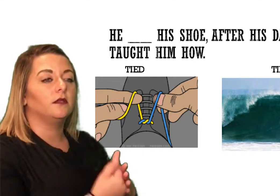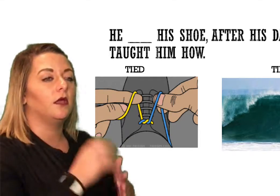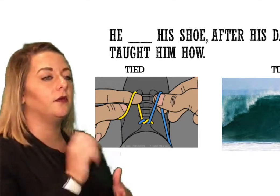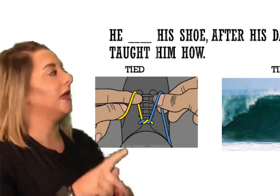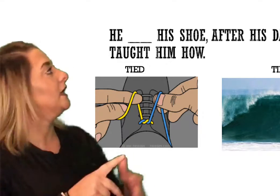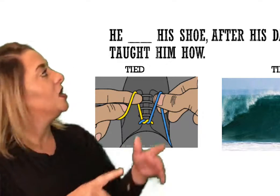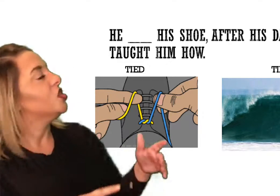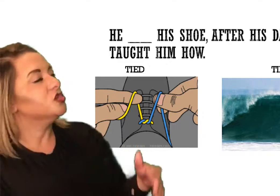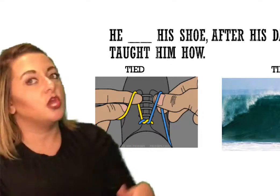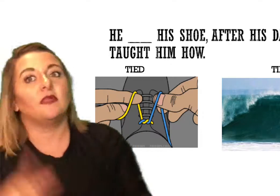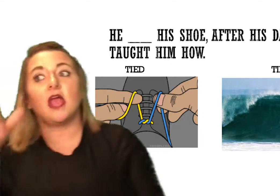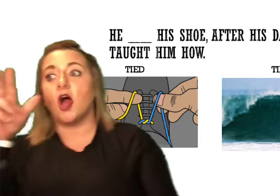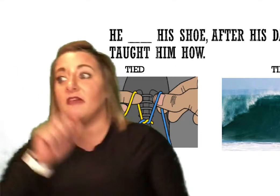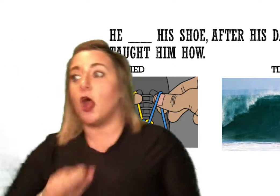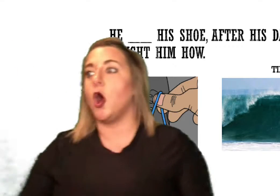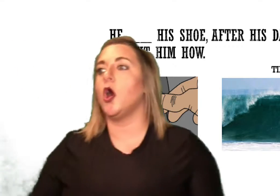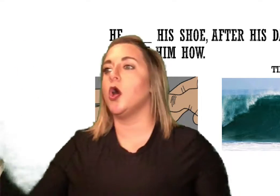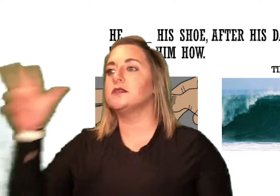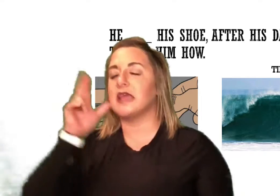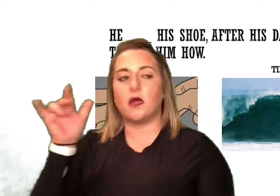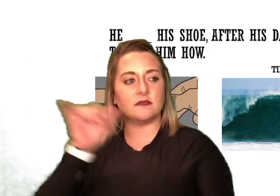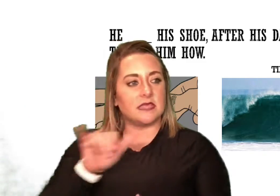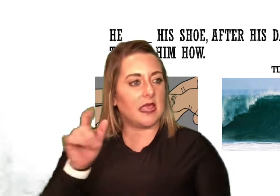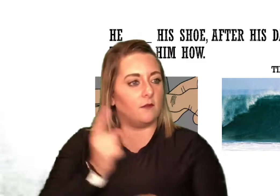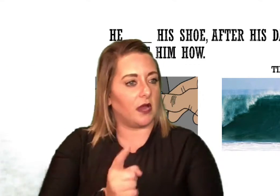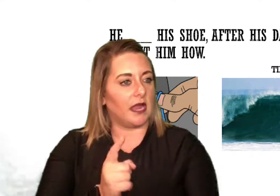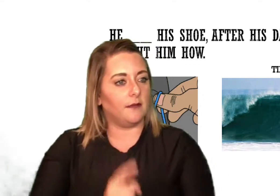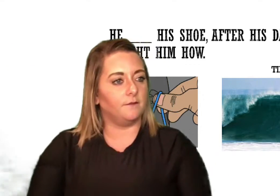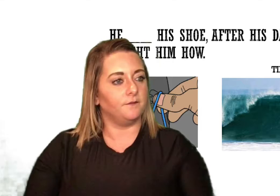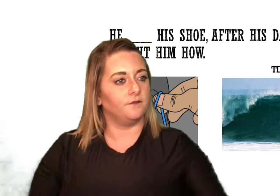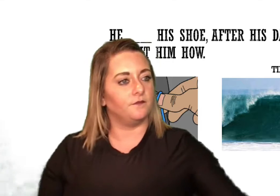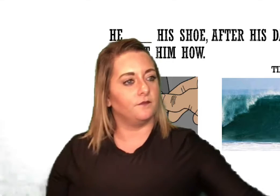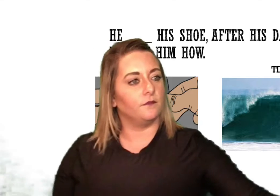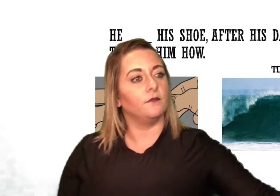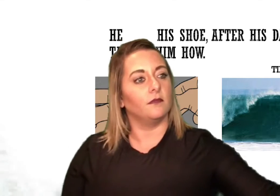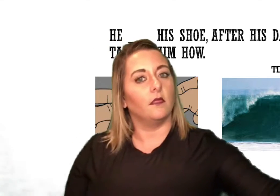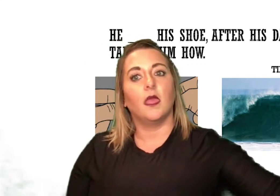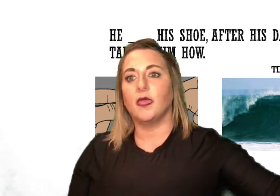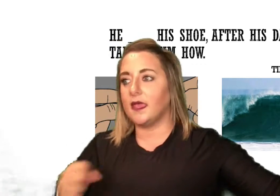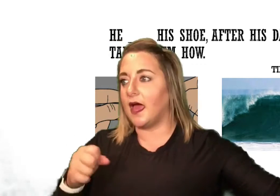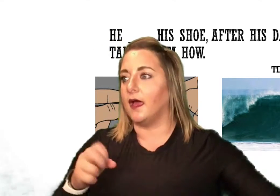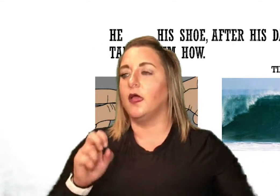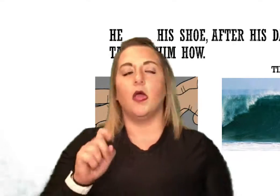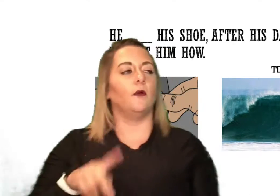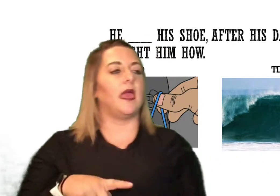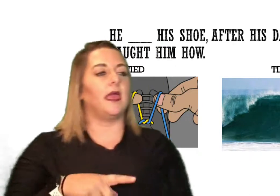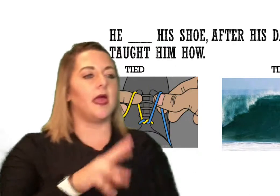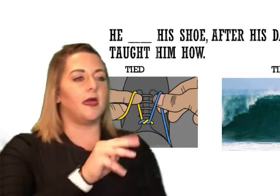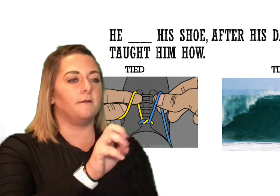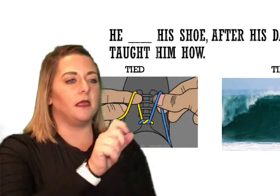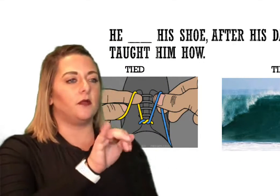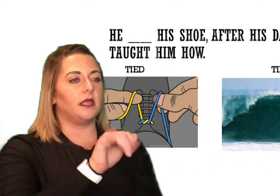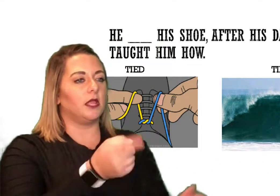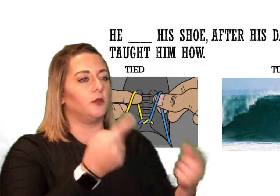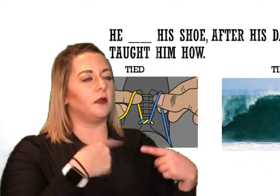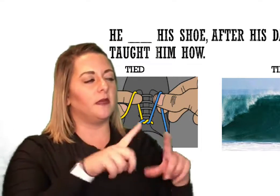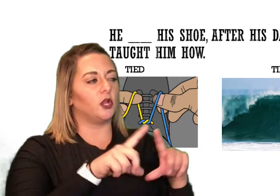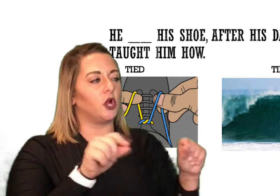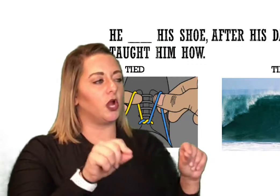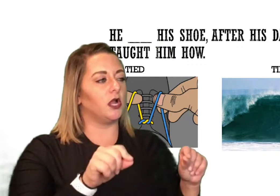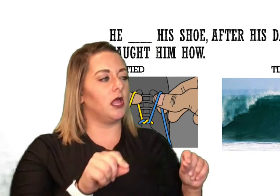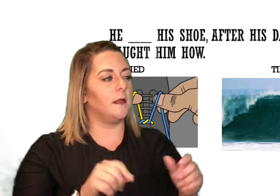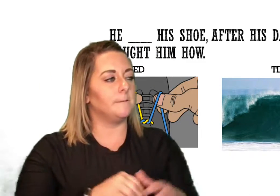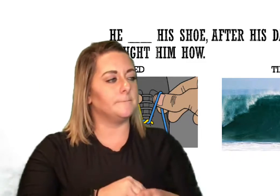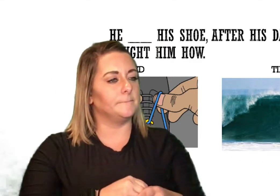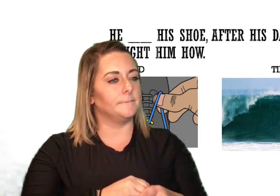Good. Okay. So they all sound the same, right? Yeah. Okay, Mary, can you bring